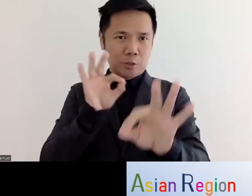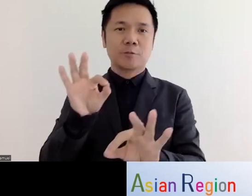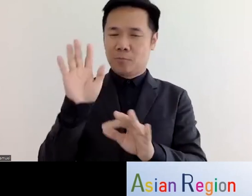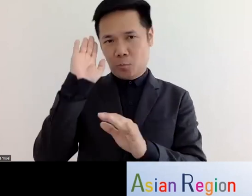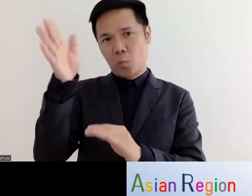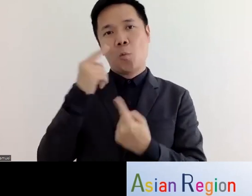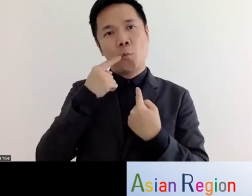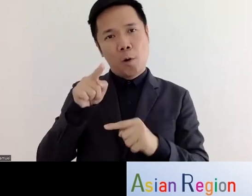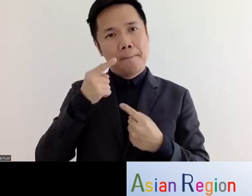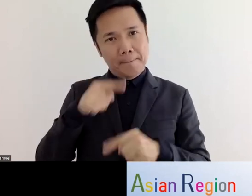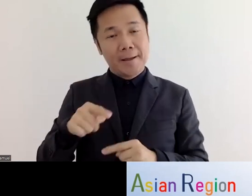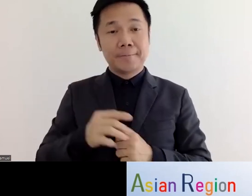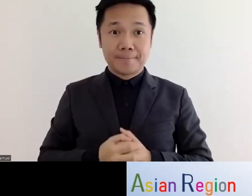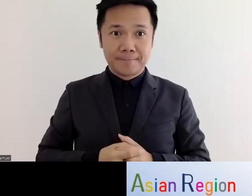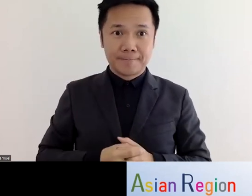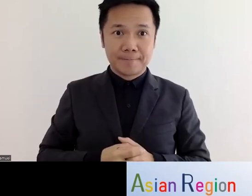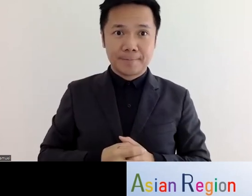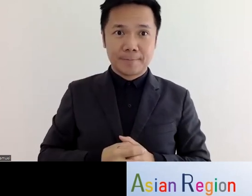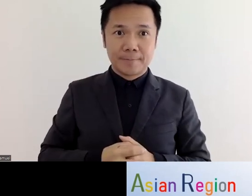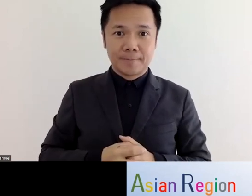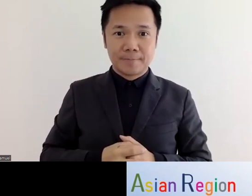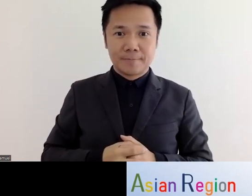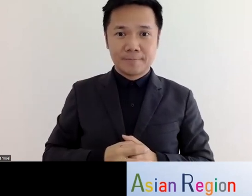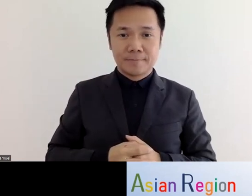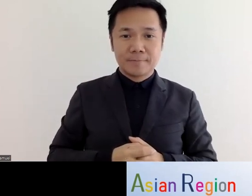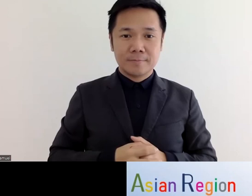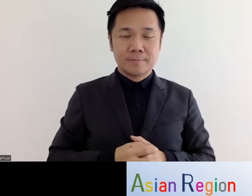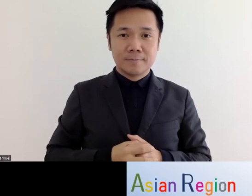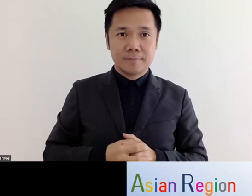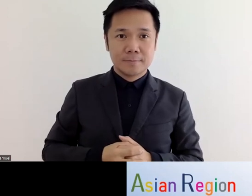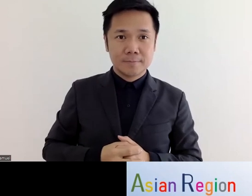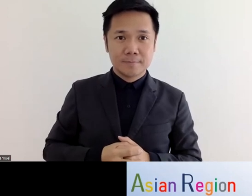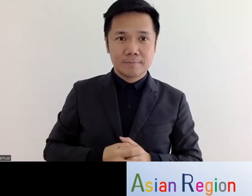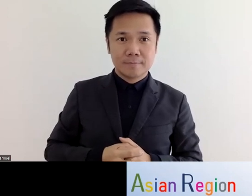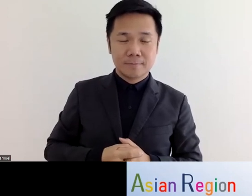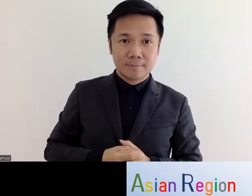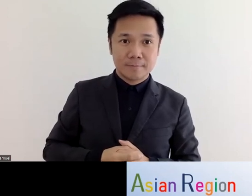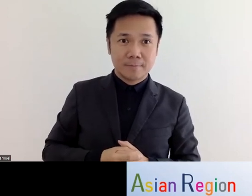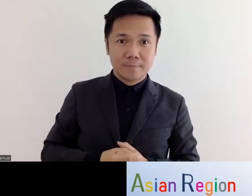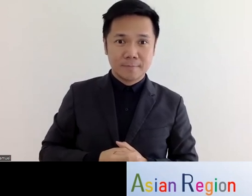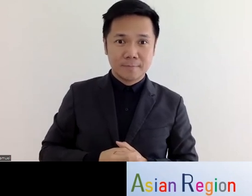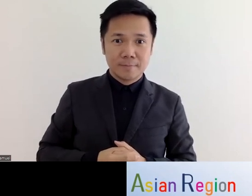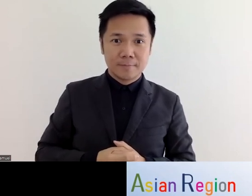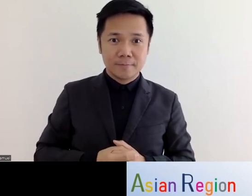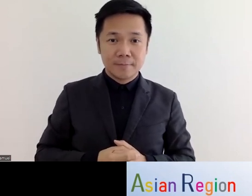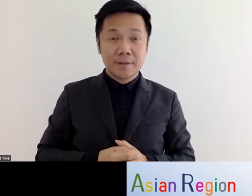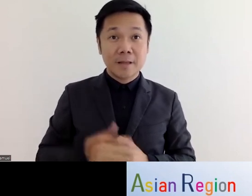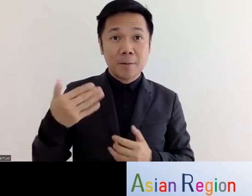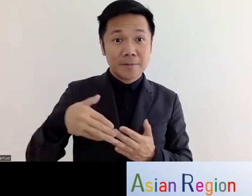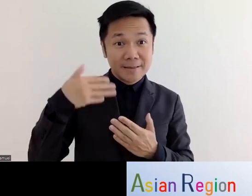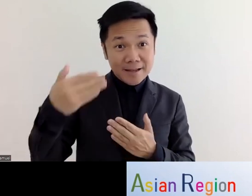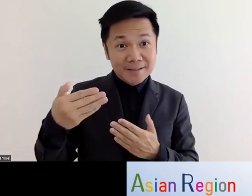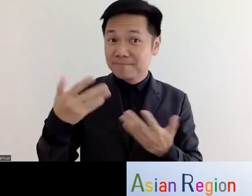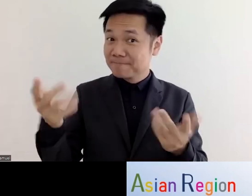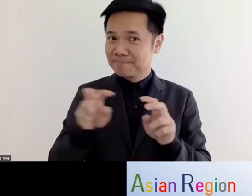and they will reply to it. And we should not, we'll wait here for the next roundtable, which is